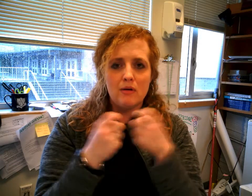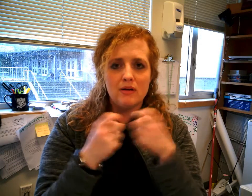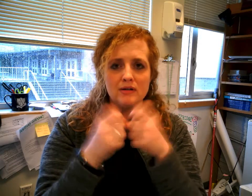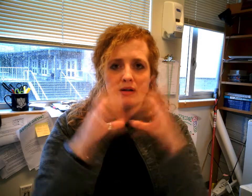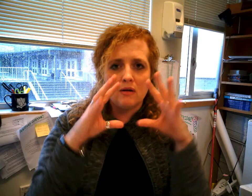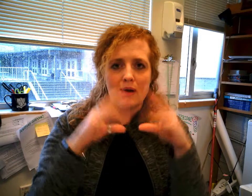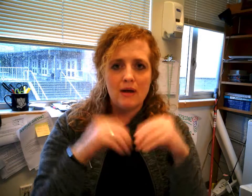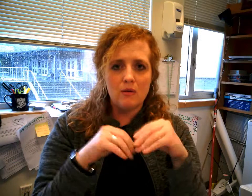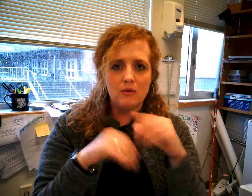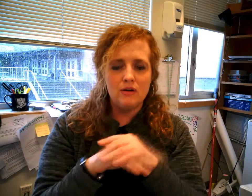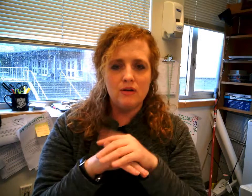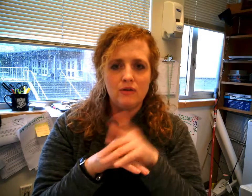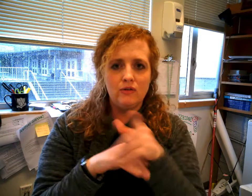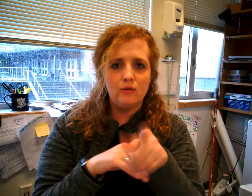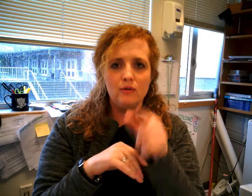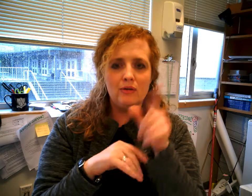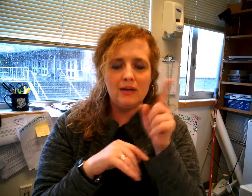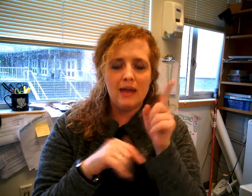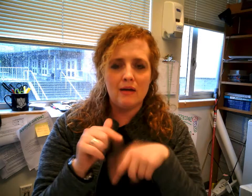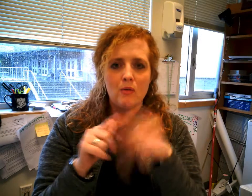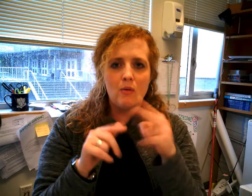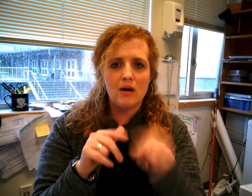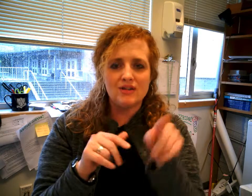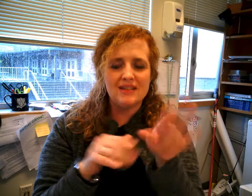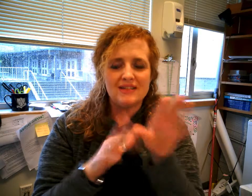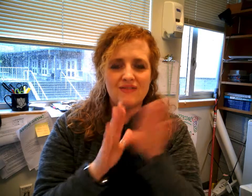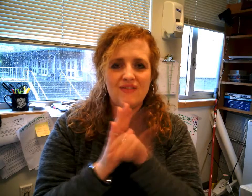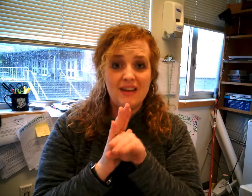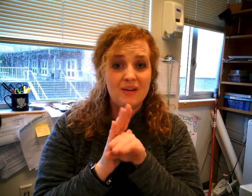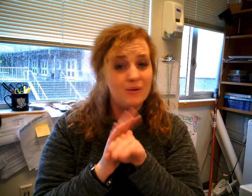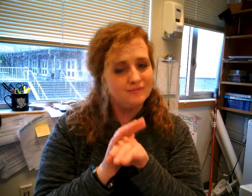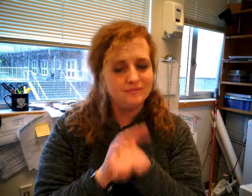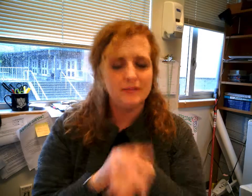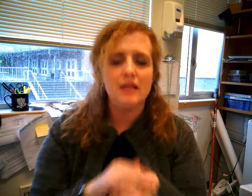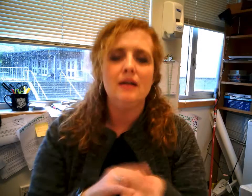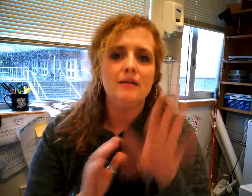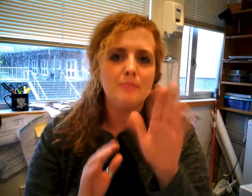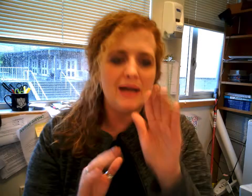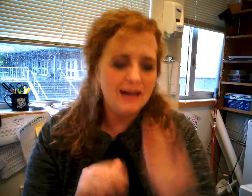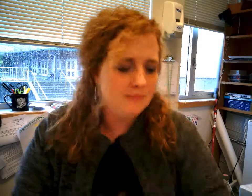doesn't go out on you so you can't watch this video. Bye.